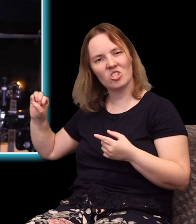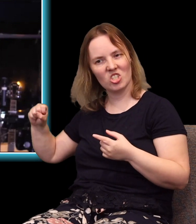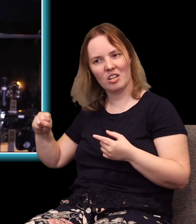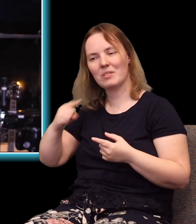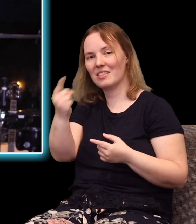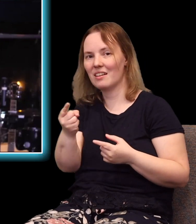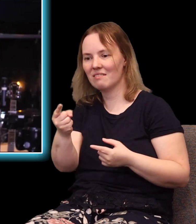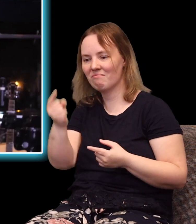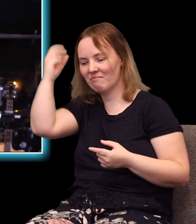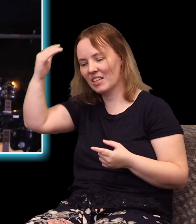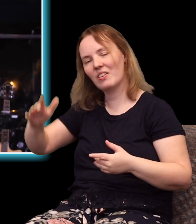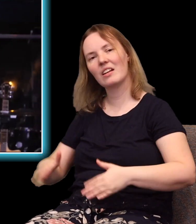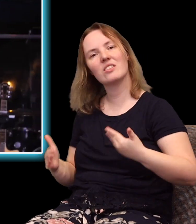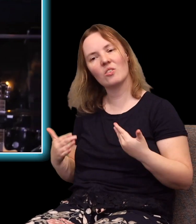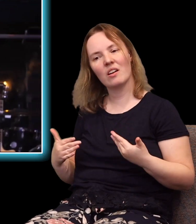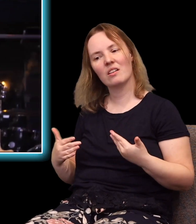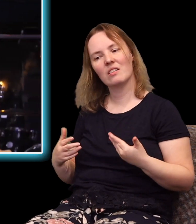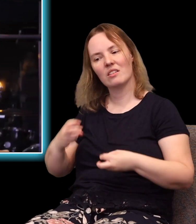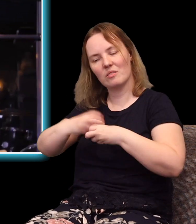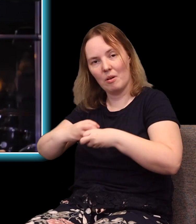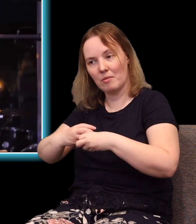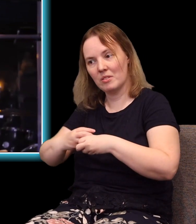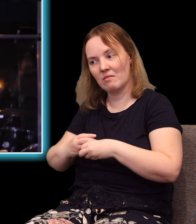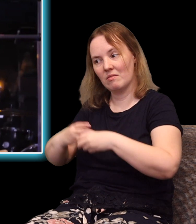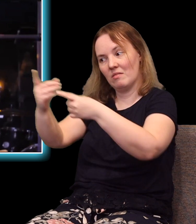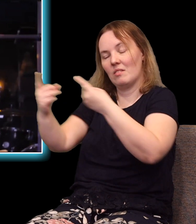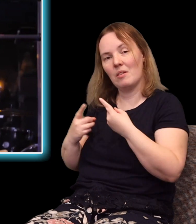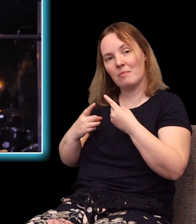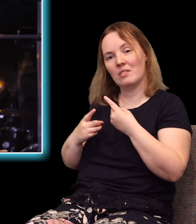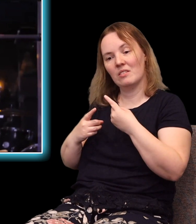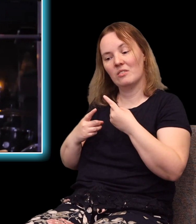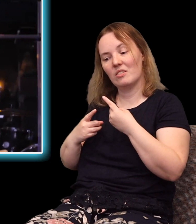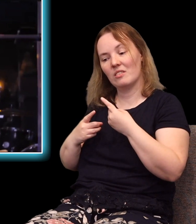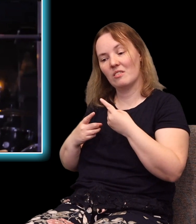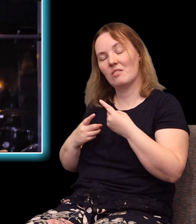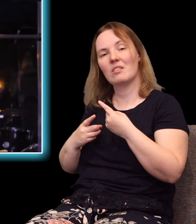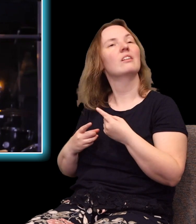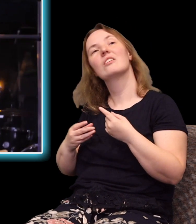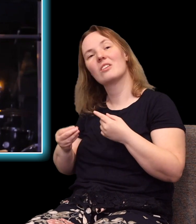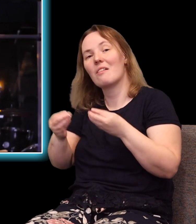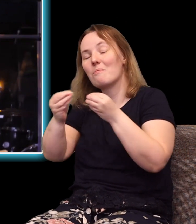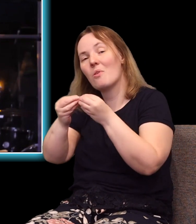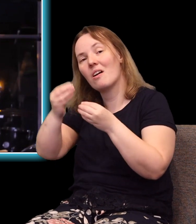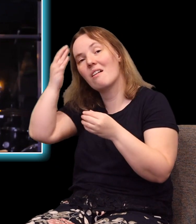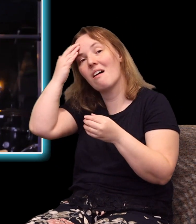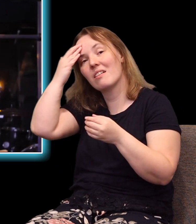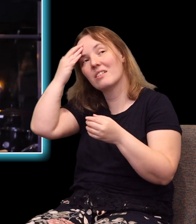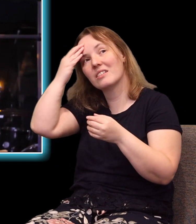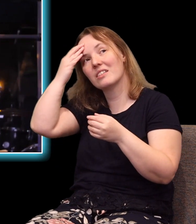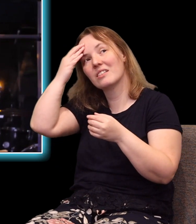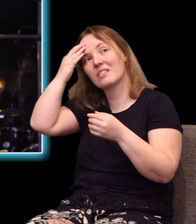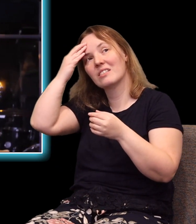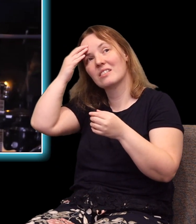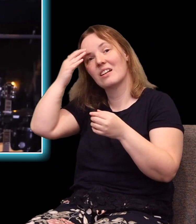joy when these trials bump up against you. Why? Because it's an opportunity for you either to be enlightened or encouraged. Either enlightened